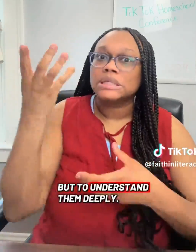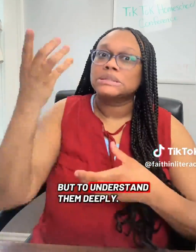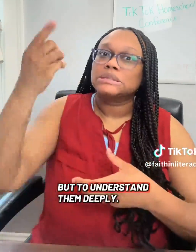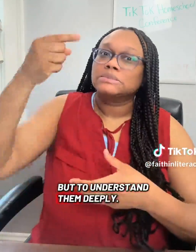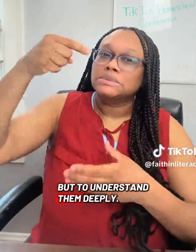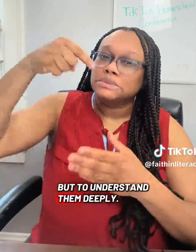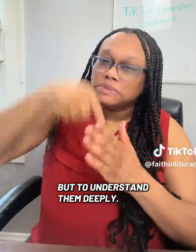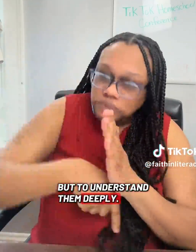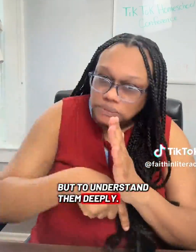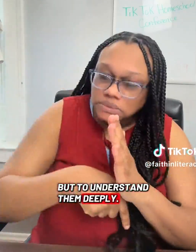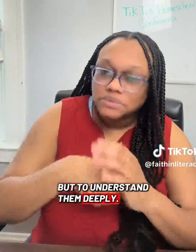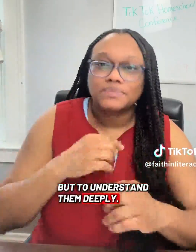understand them deeply.